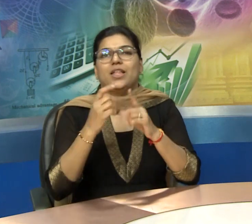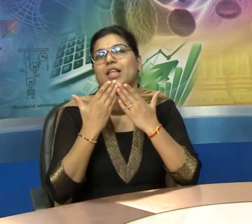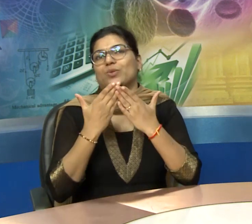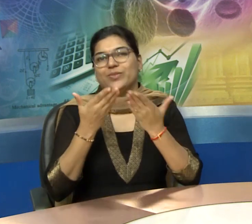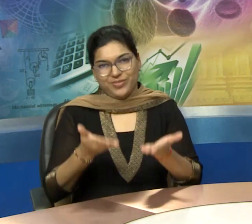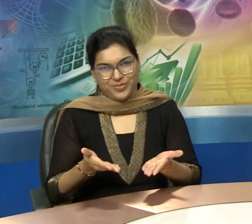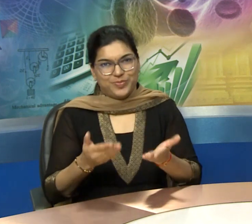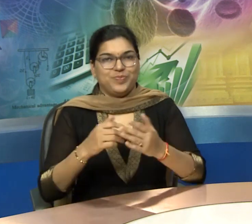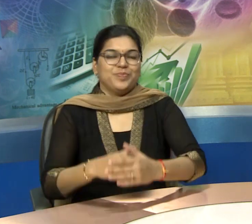education.